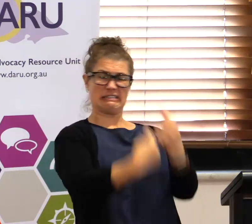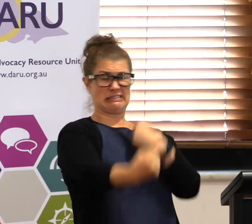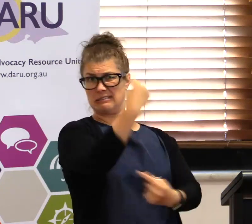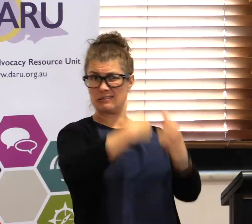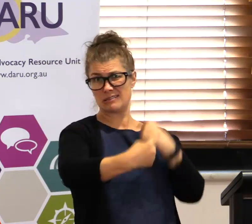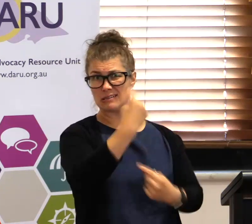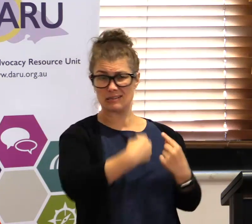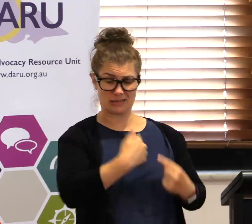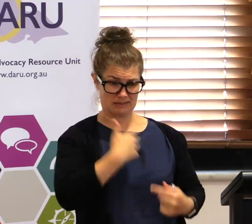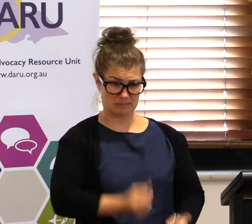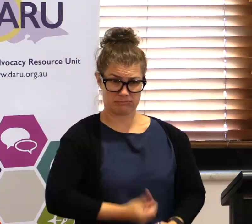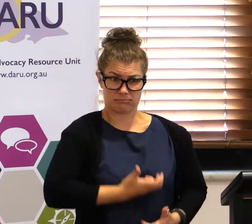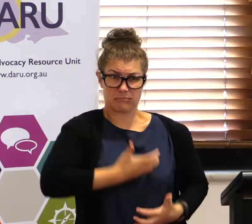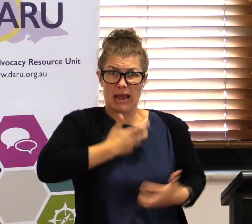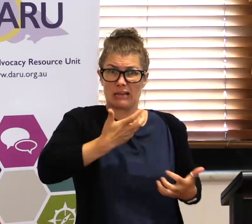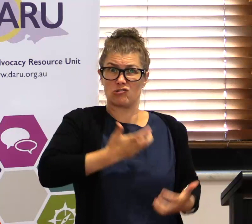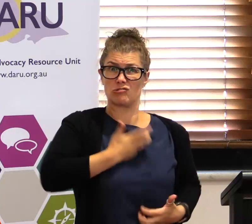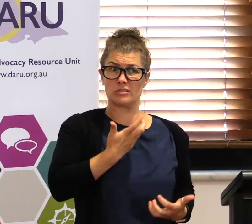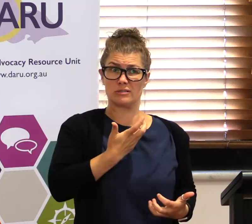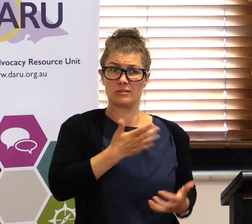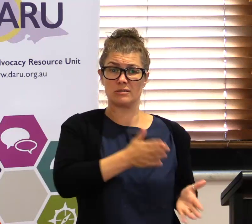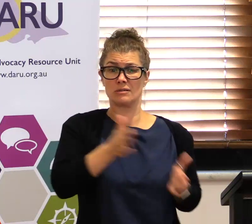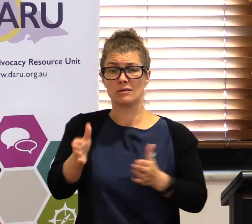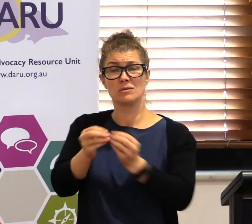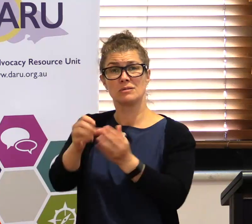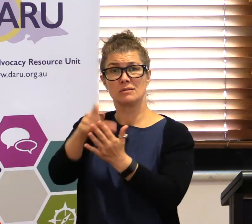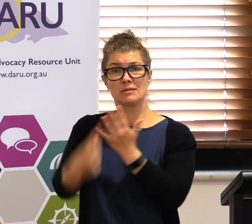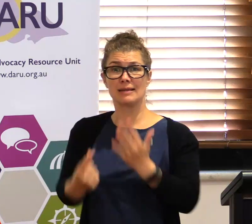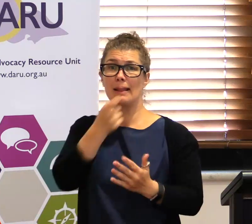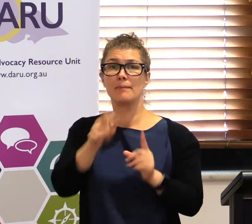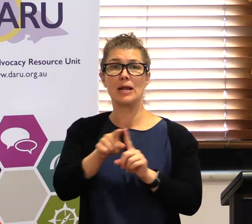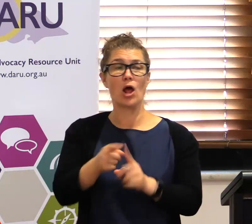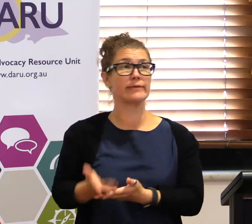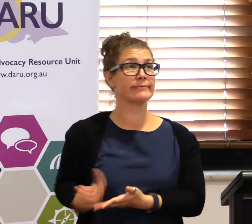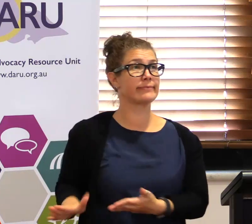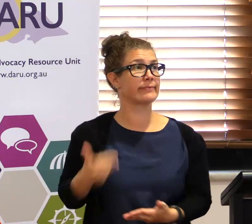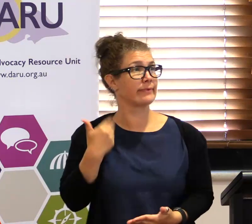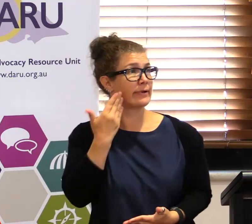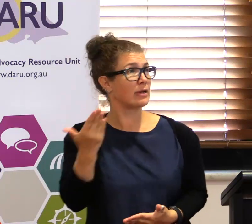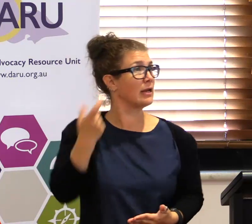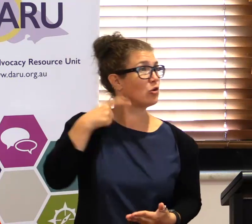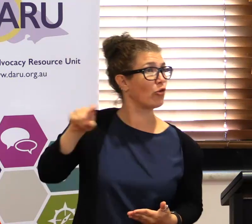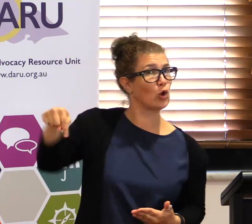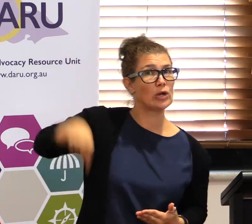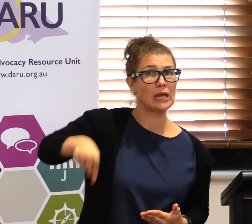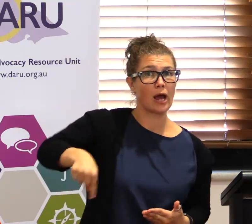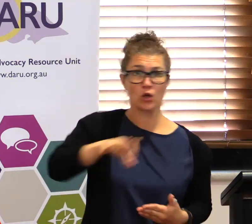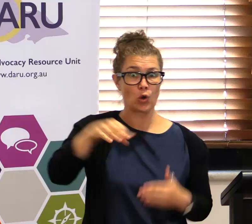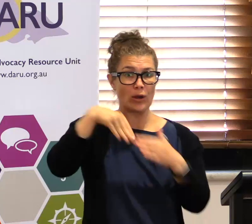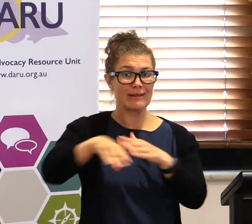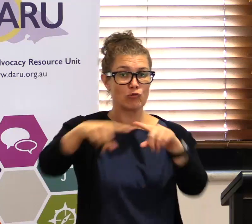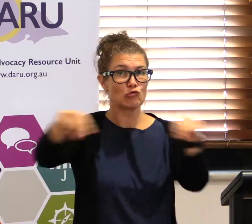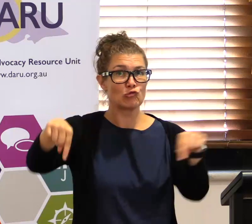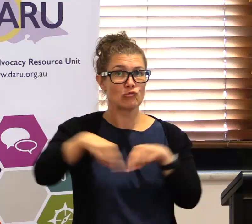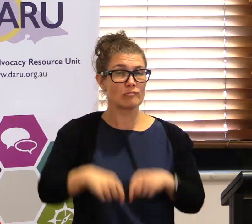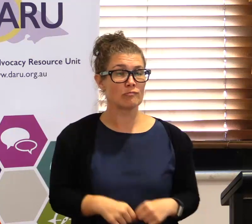could feel the anger. With the disability, it's like you're not in the room. So people were telling me, they said, one of the person I remember now,